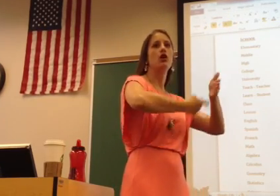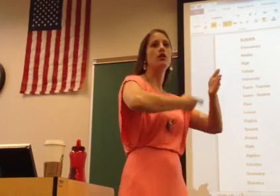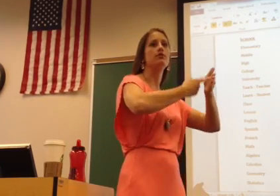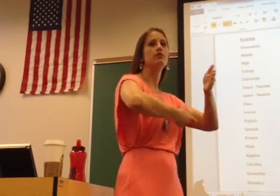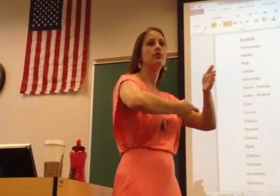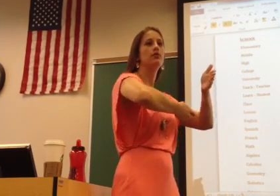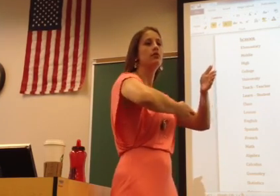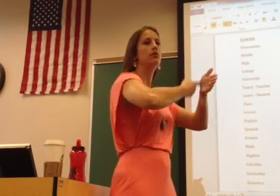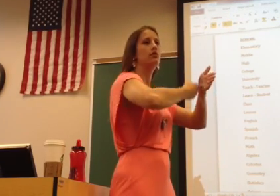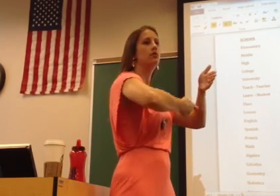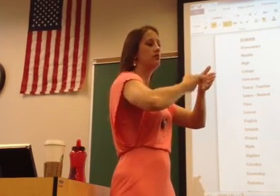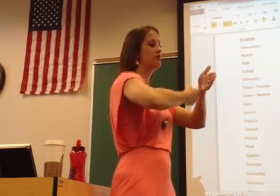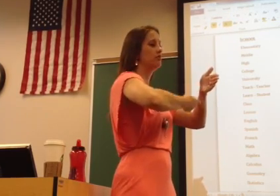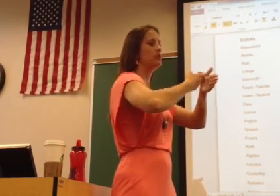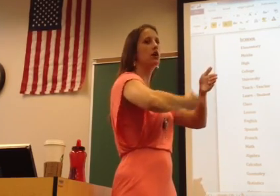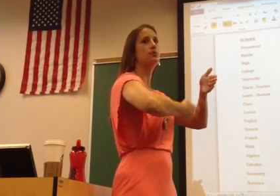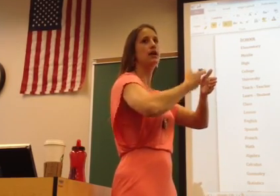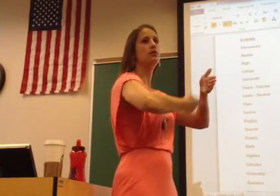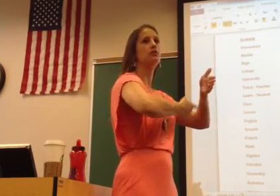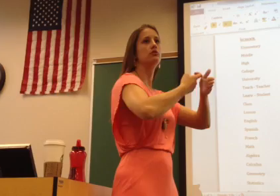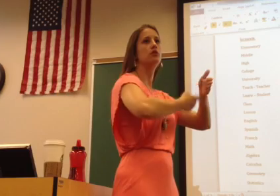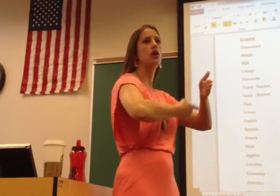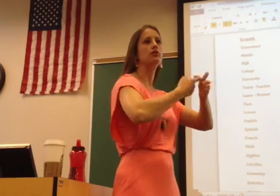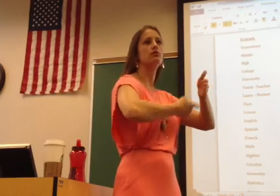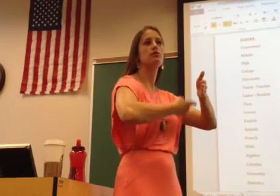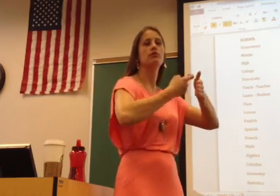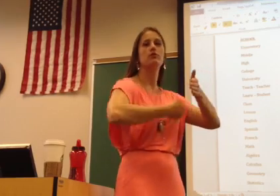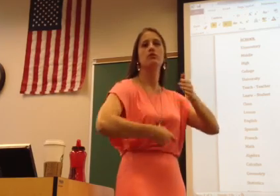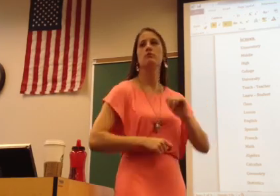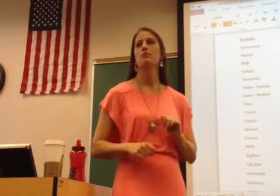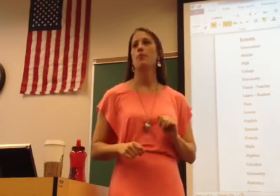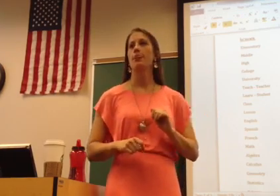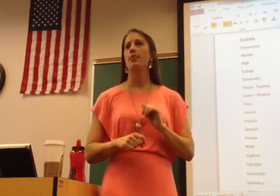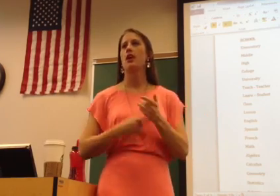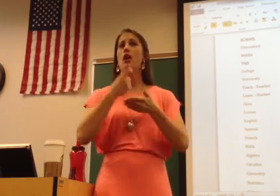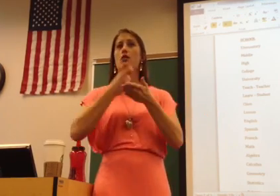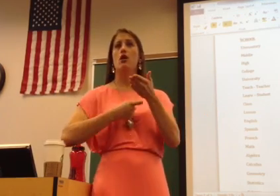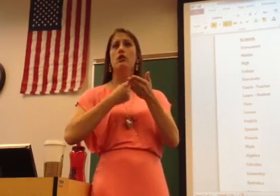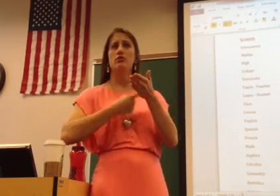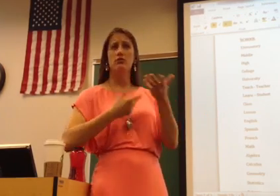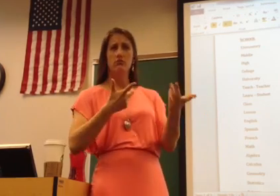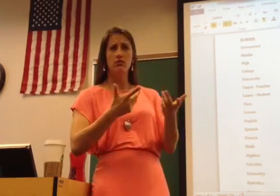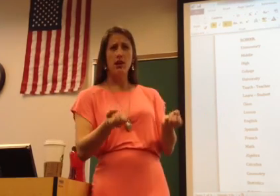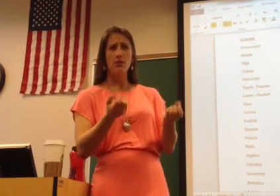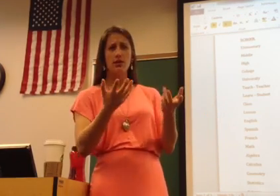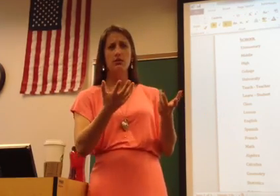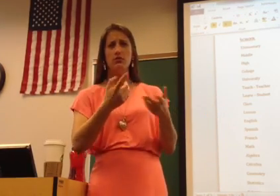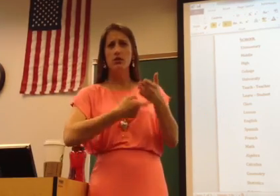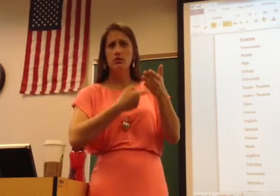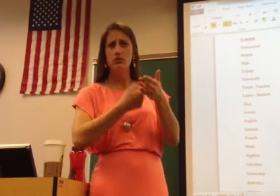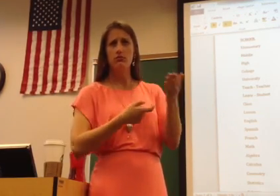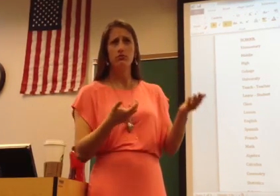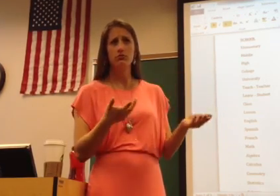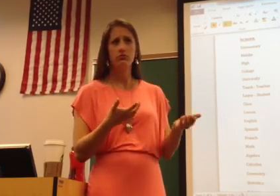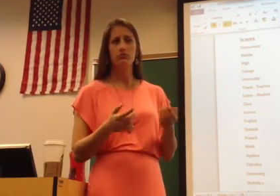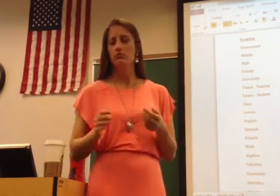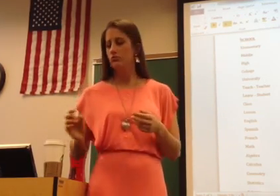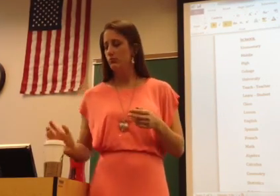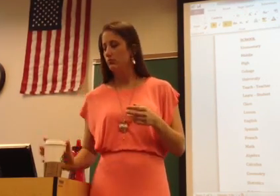Cost. It's just up and down. Cost. Cost? Come on. Cost.